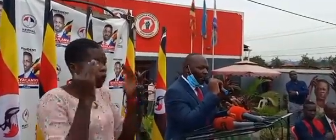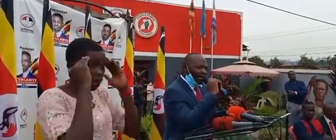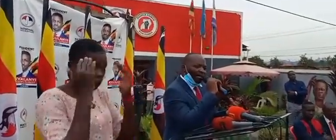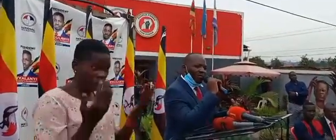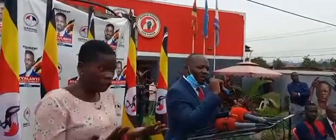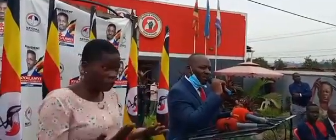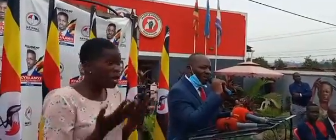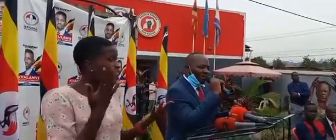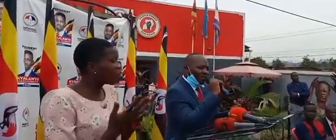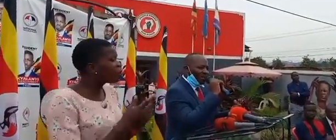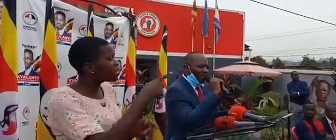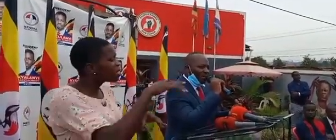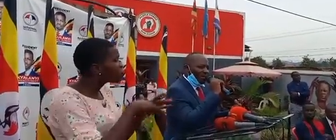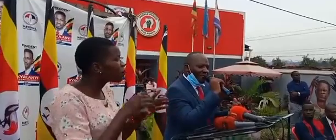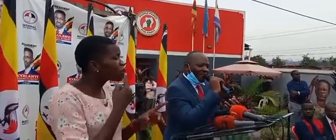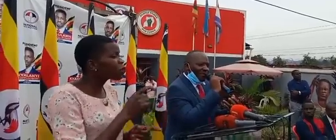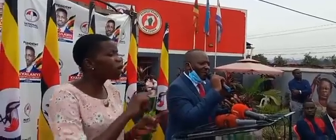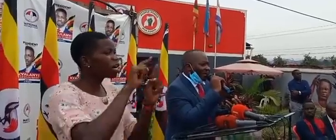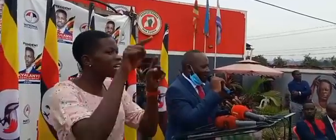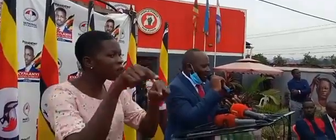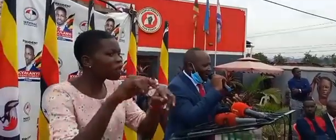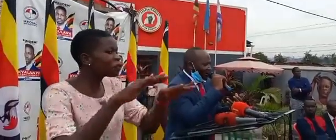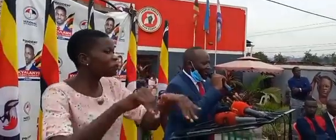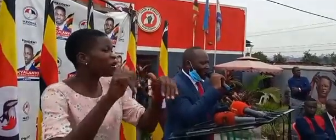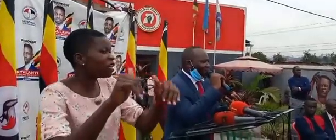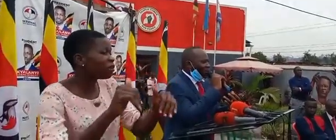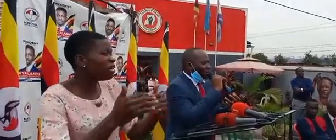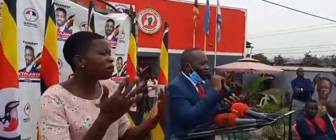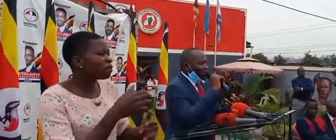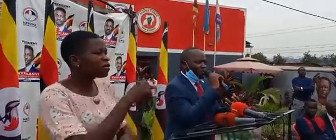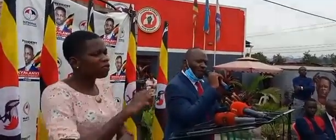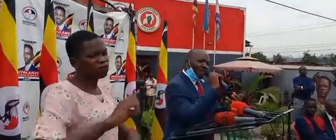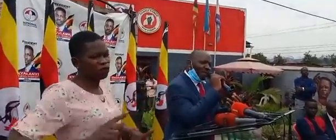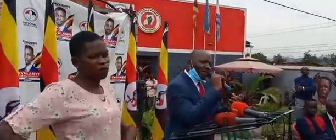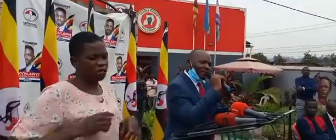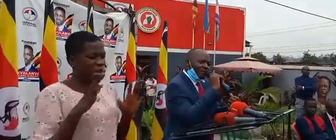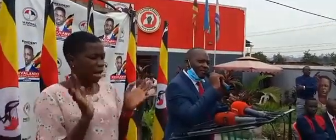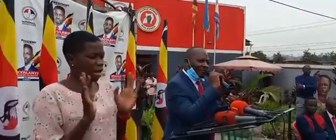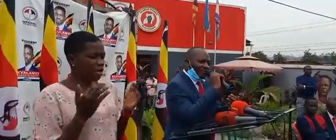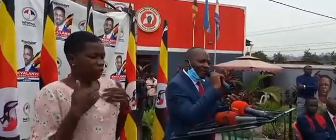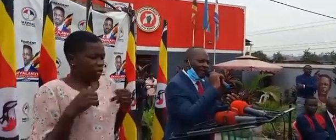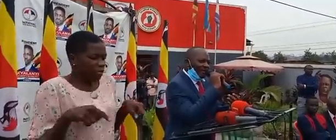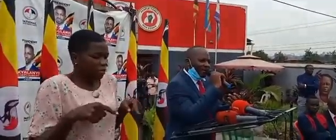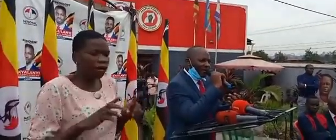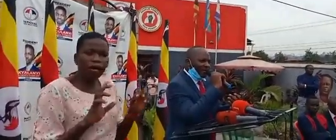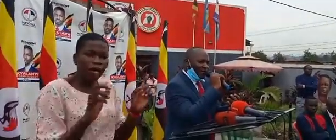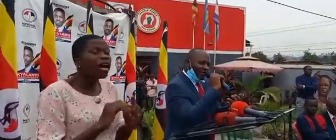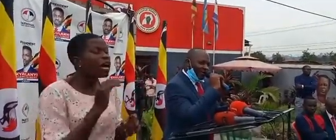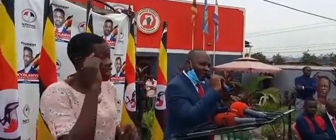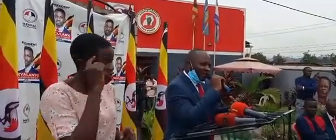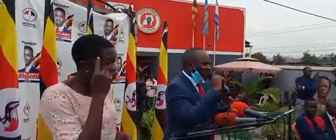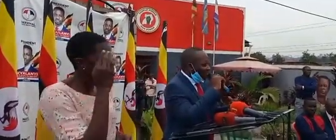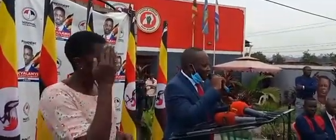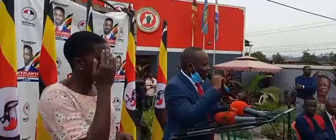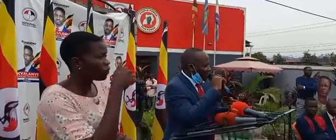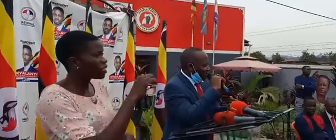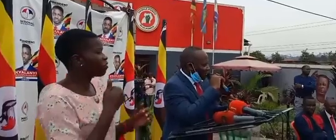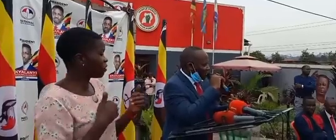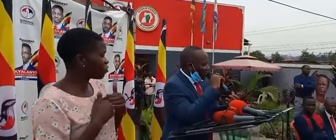abaka bakuvaganya mu parliament banafu obwenkani ddaawo nti kuli muno omu asobola kuvuganya ekya sipiika tweyanziza